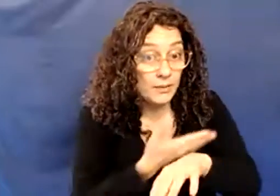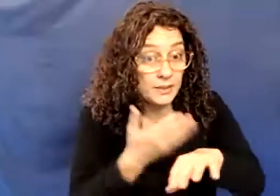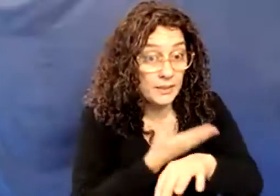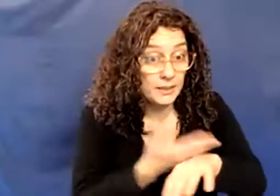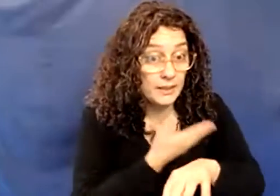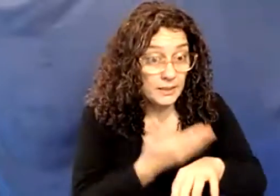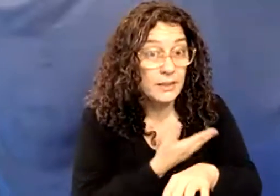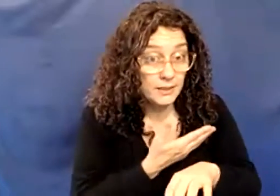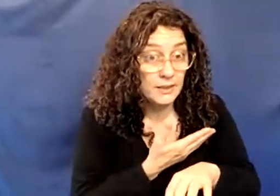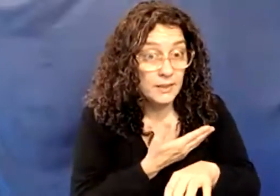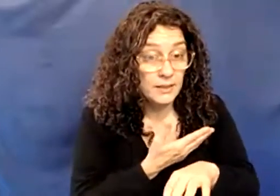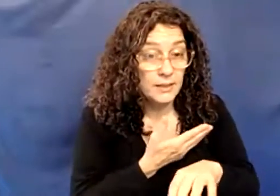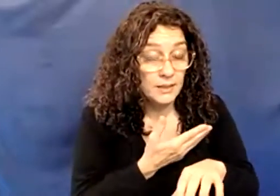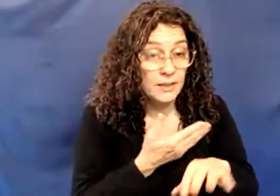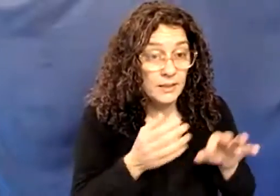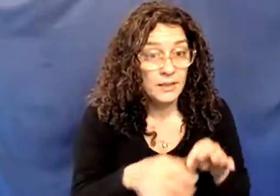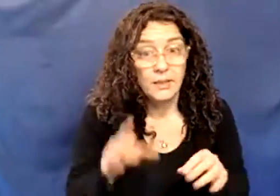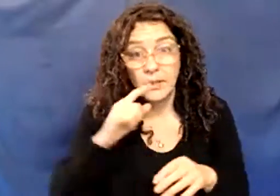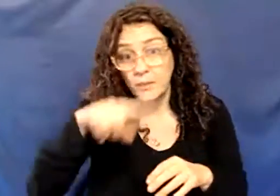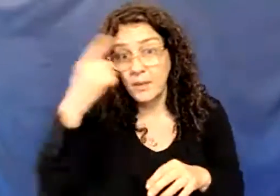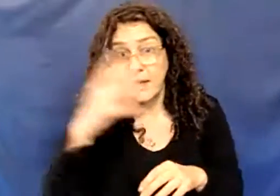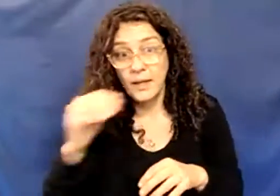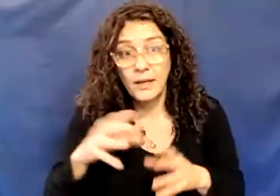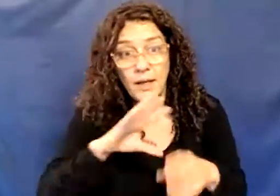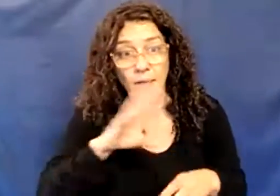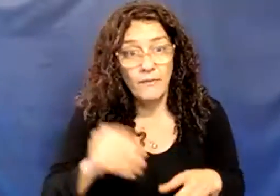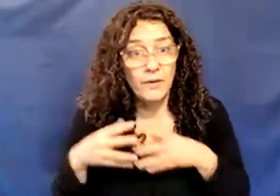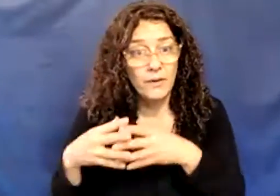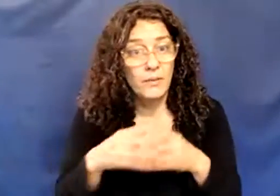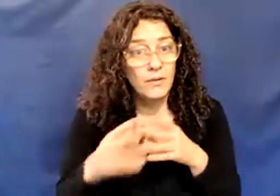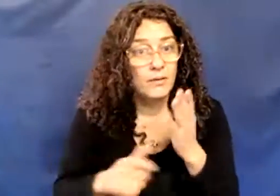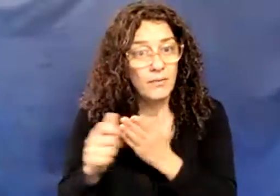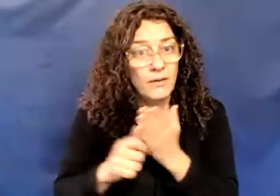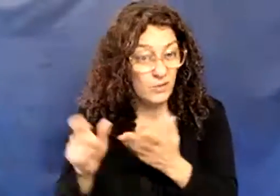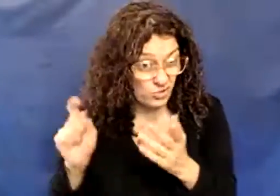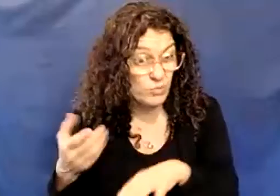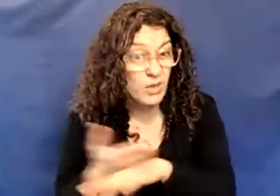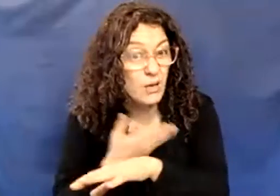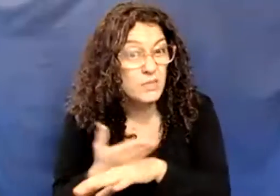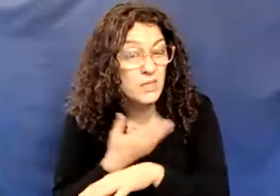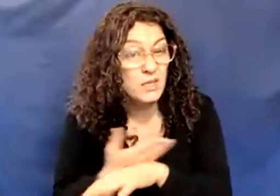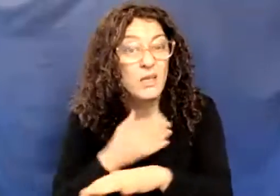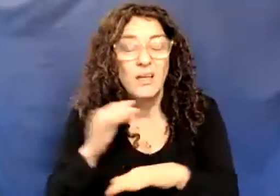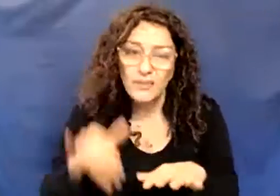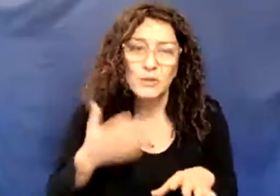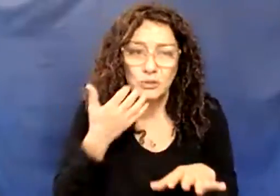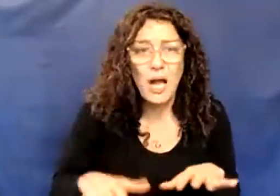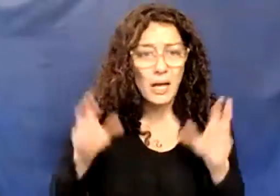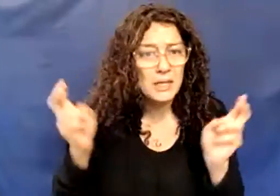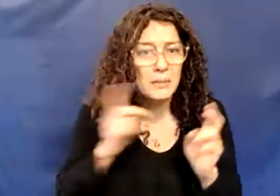Do we need to update the Black and African American pamphlets? All of these things are big issues.